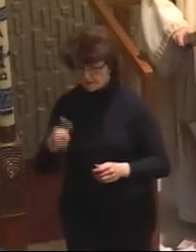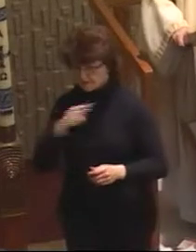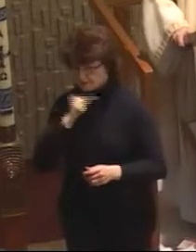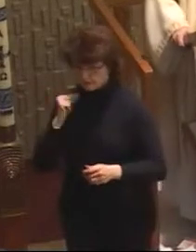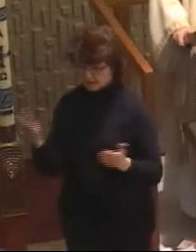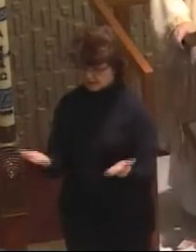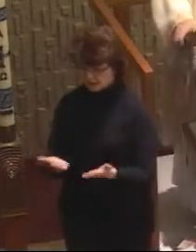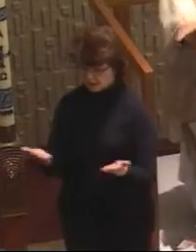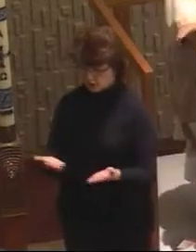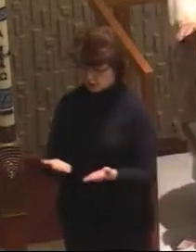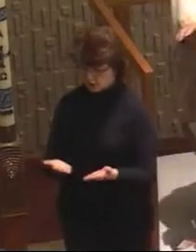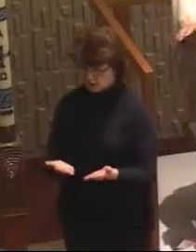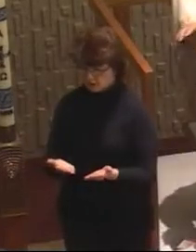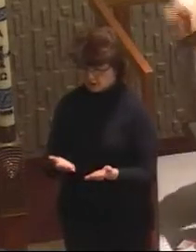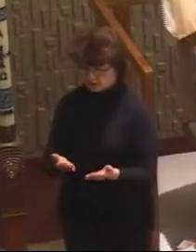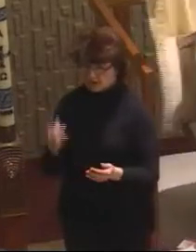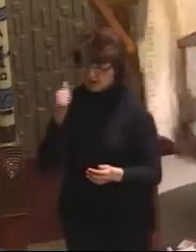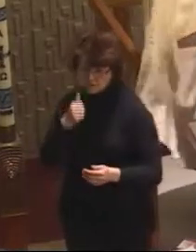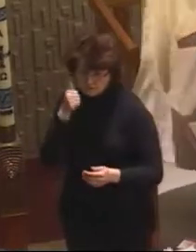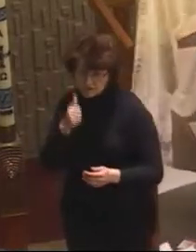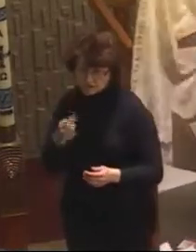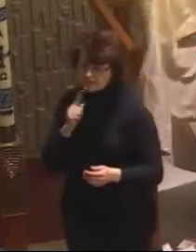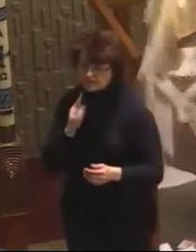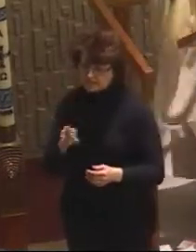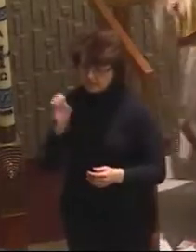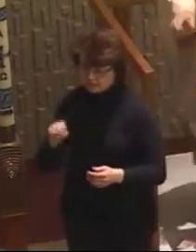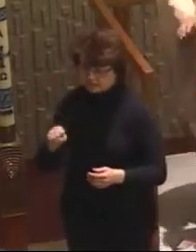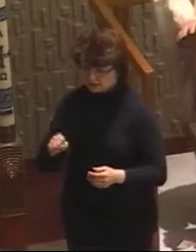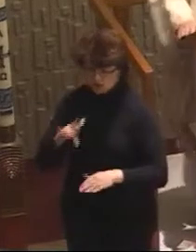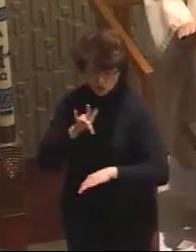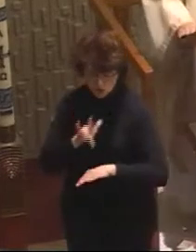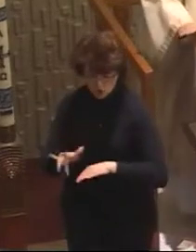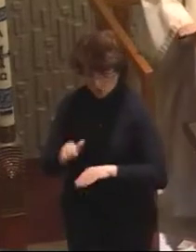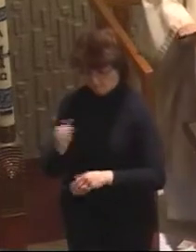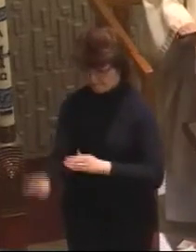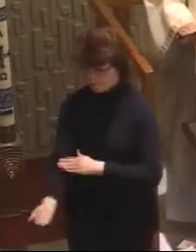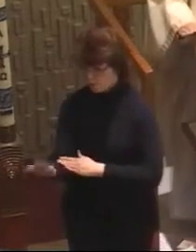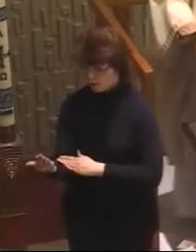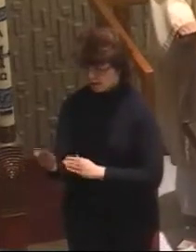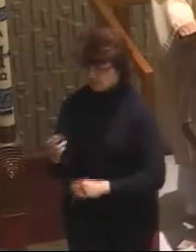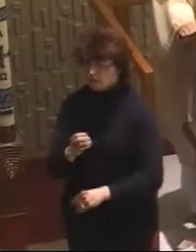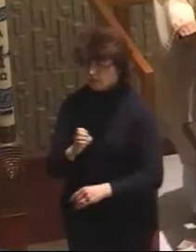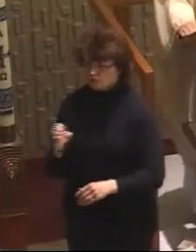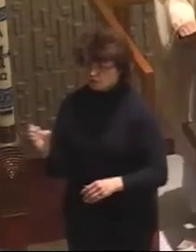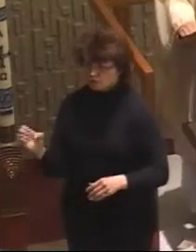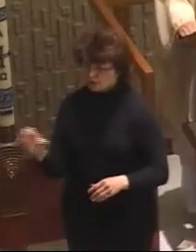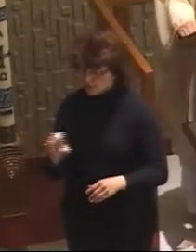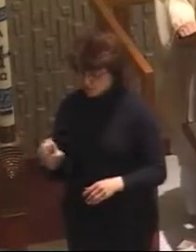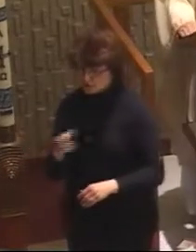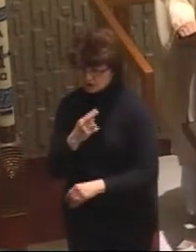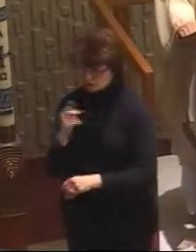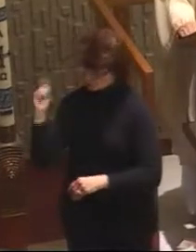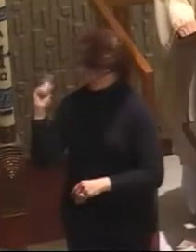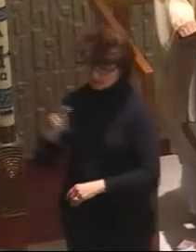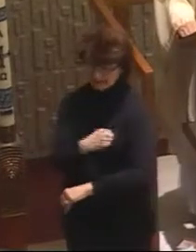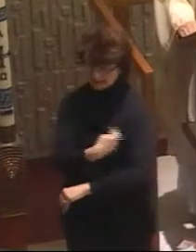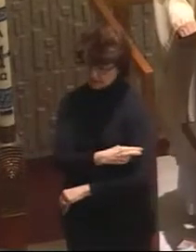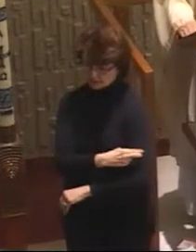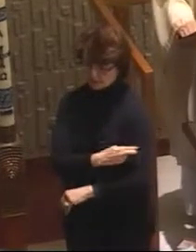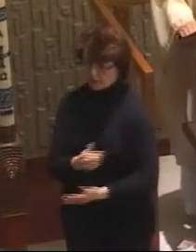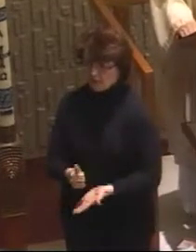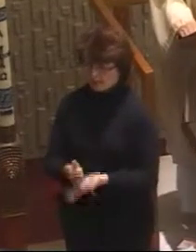David on a daily basis say yes at 2 o'clock in the morning over in that emergency room for hours, comforting people,